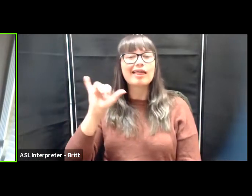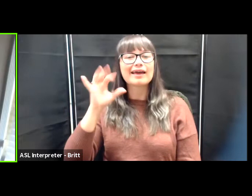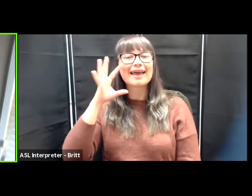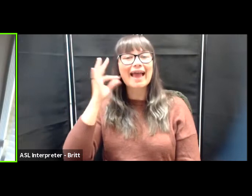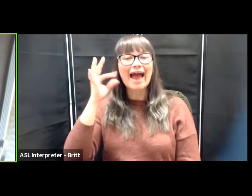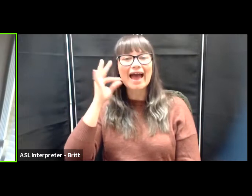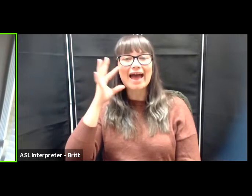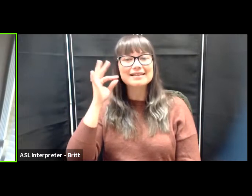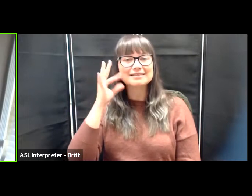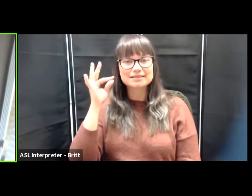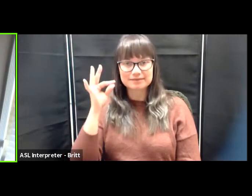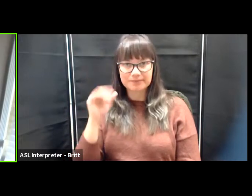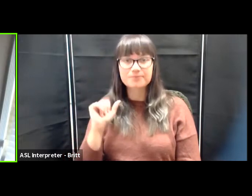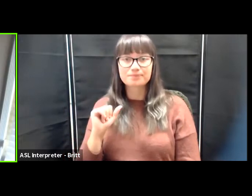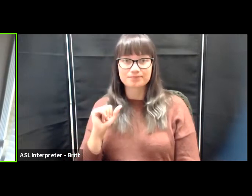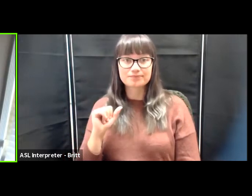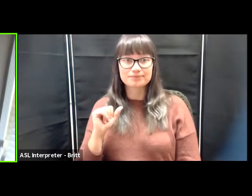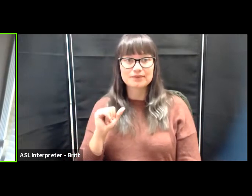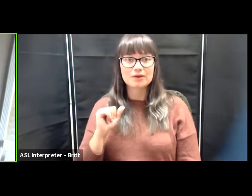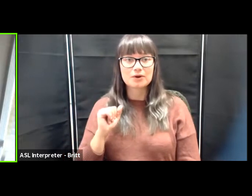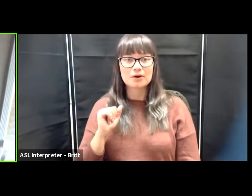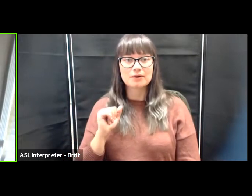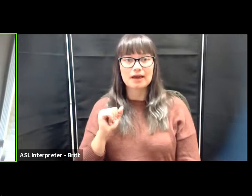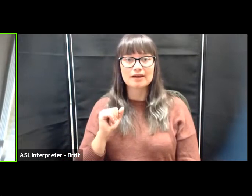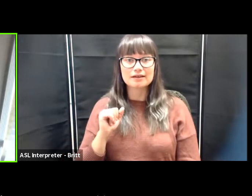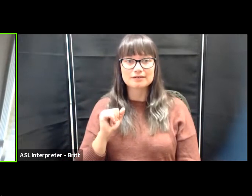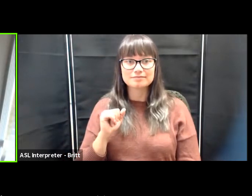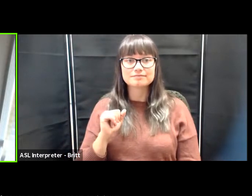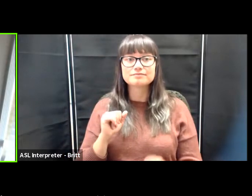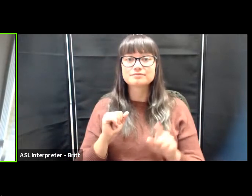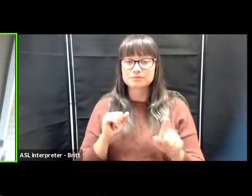scale, and then we'll move into something else. Okay.